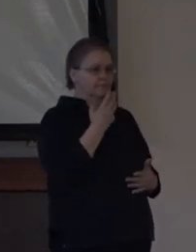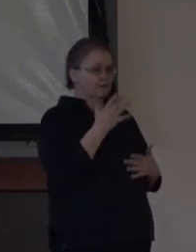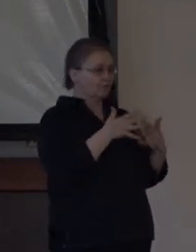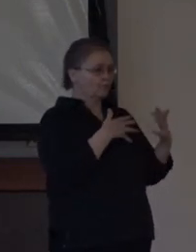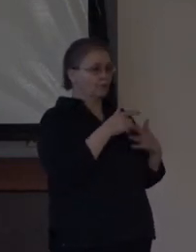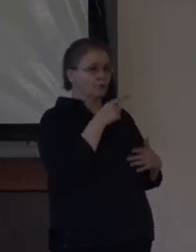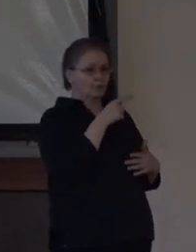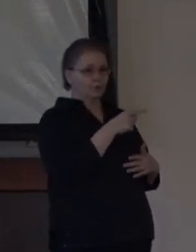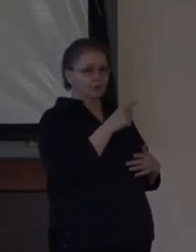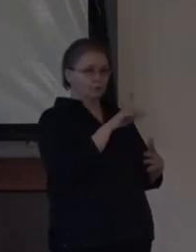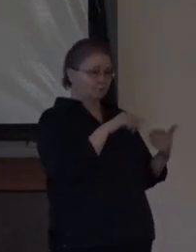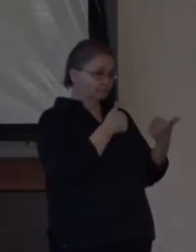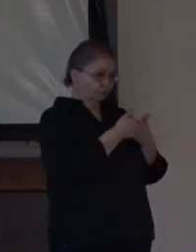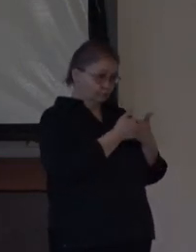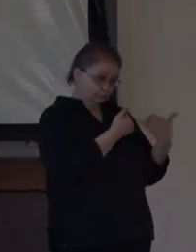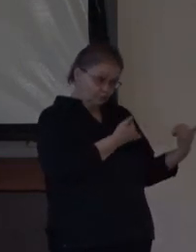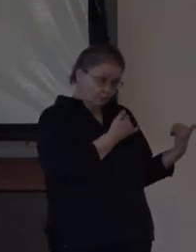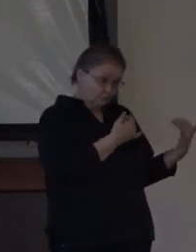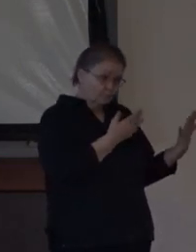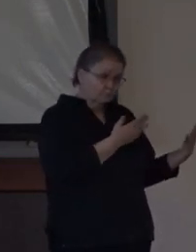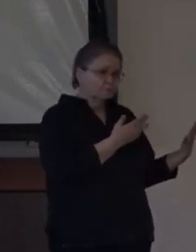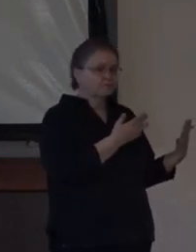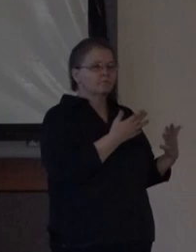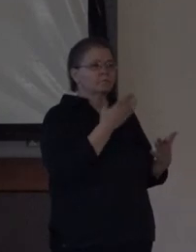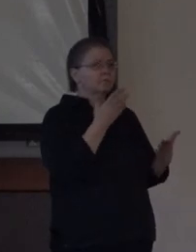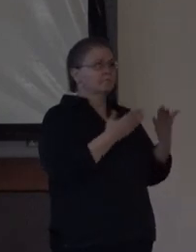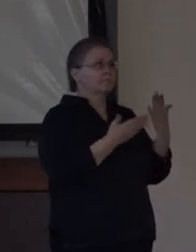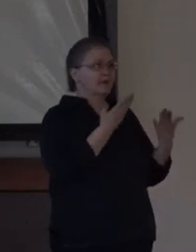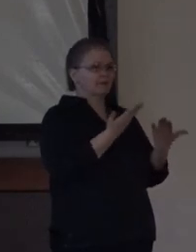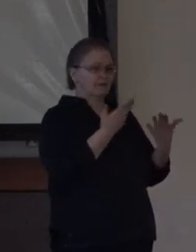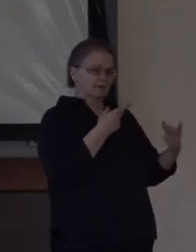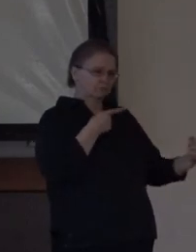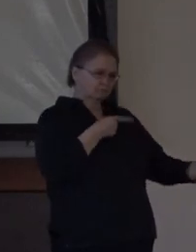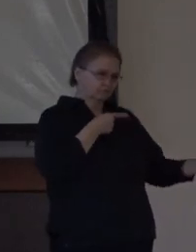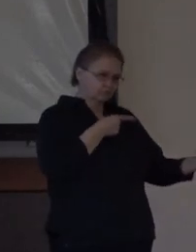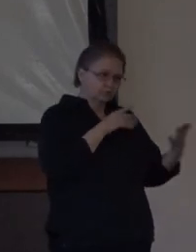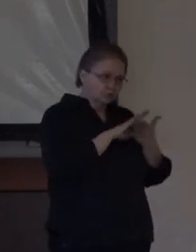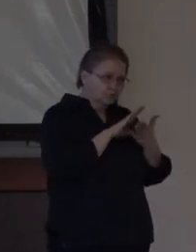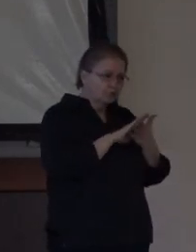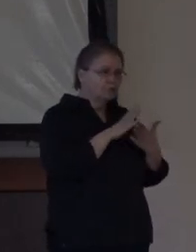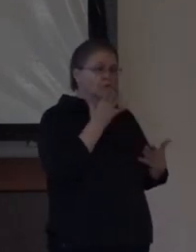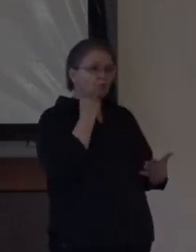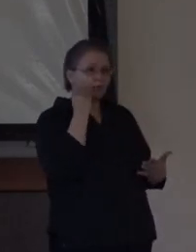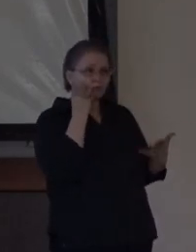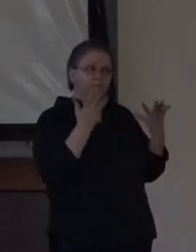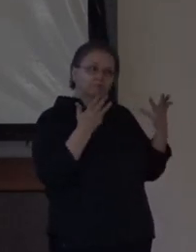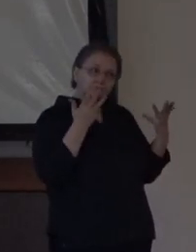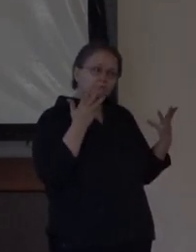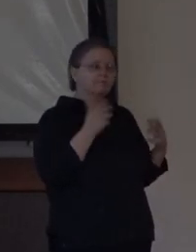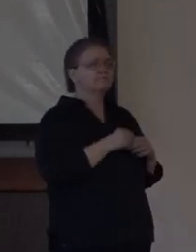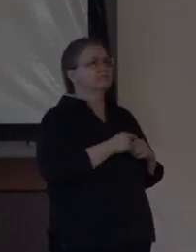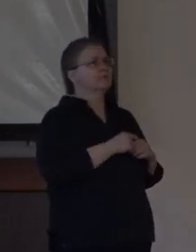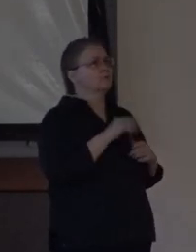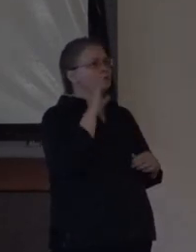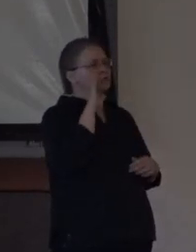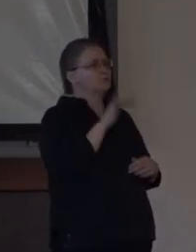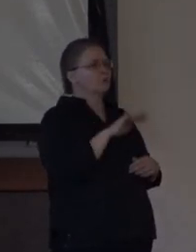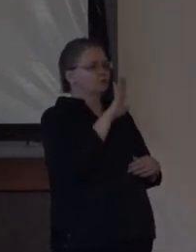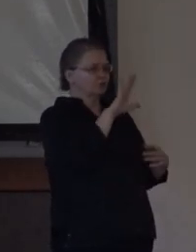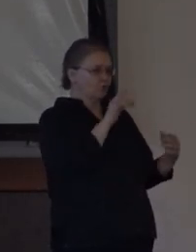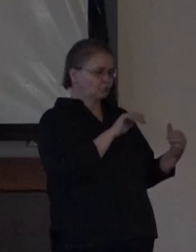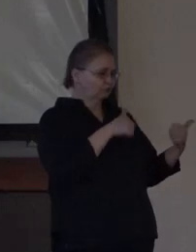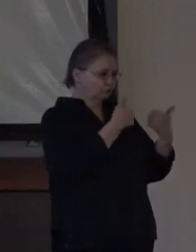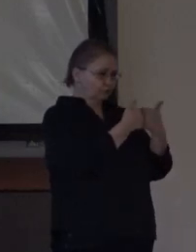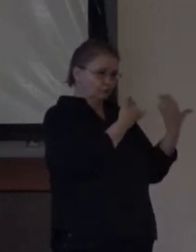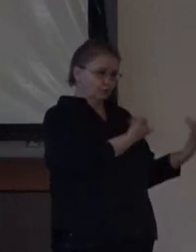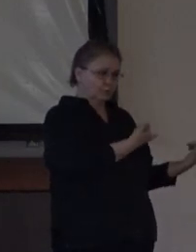although you may have challenges now, although things may be difficult at school or at home, just know that your challenges today do